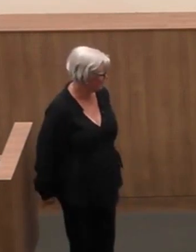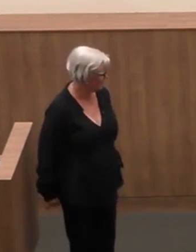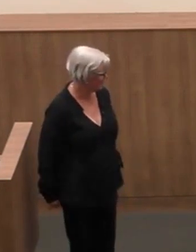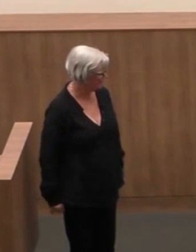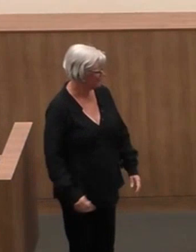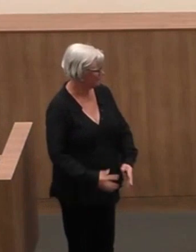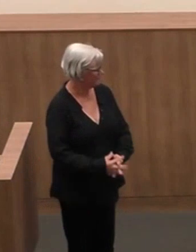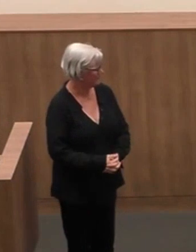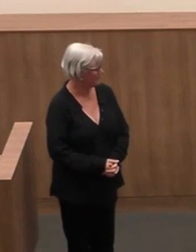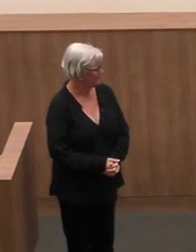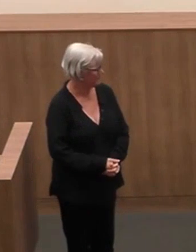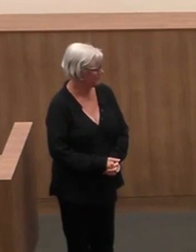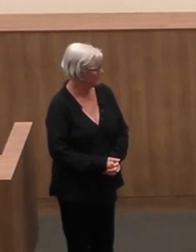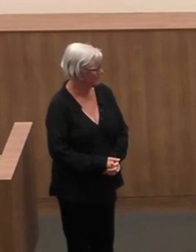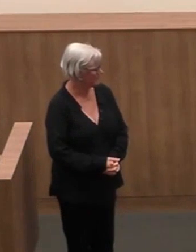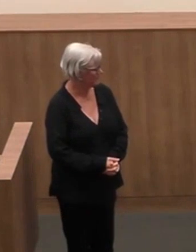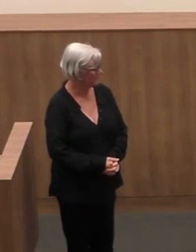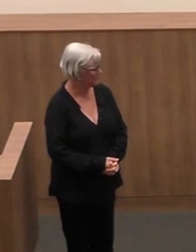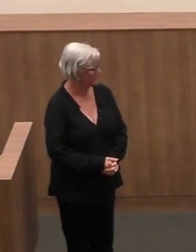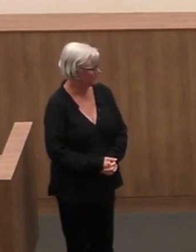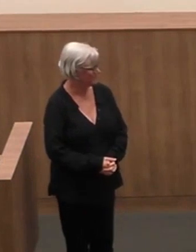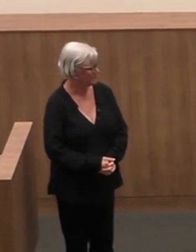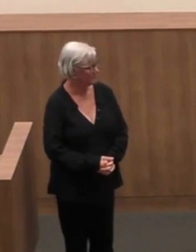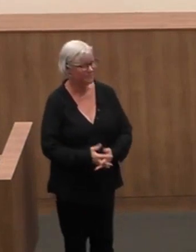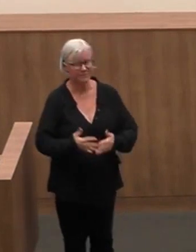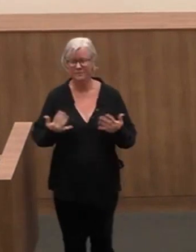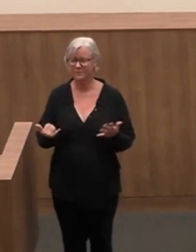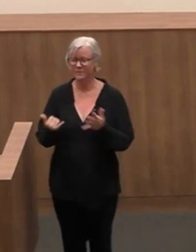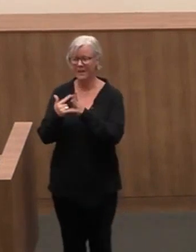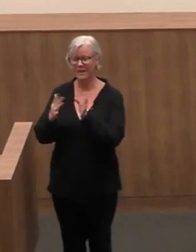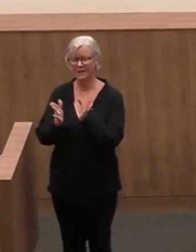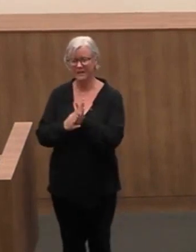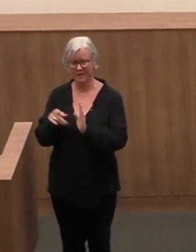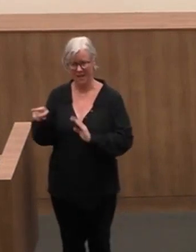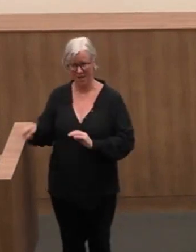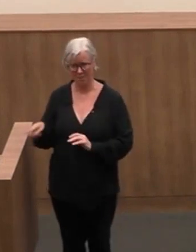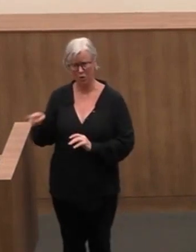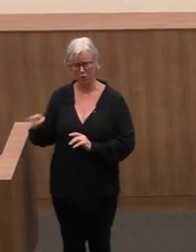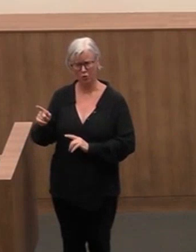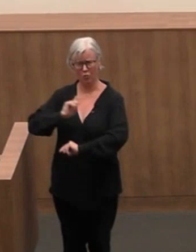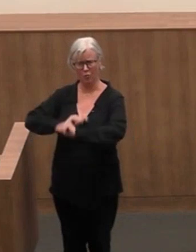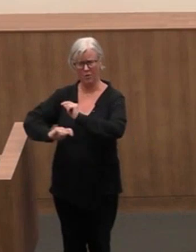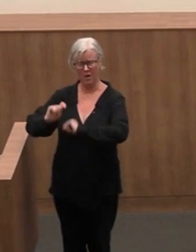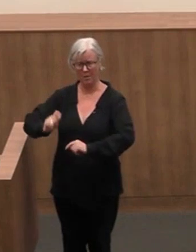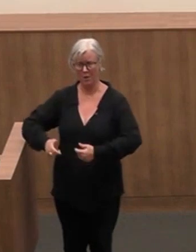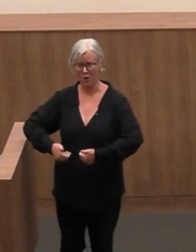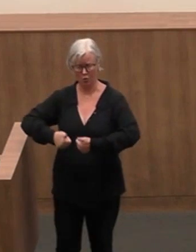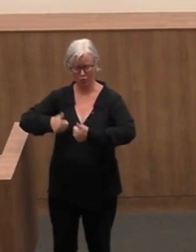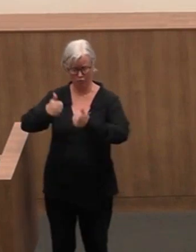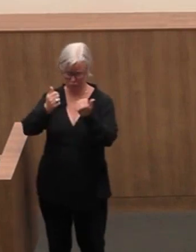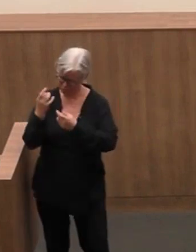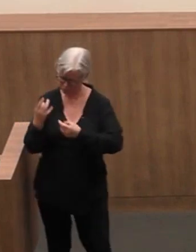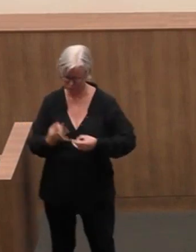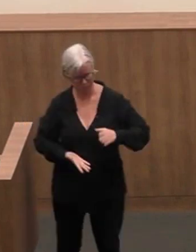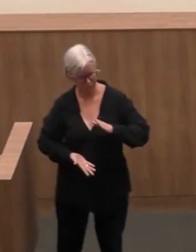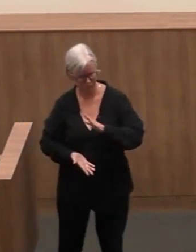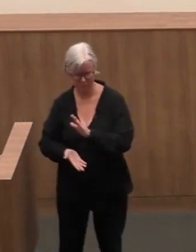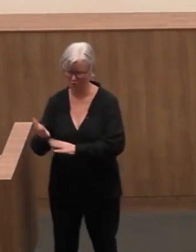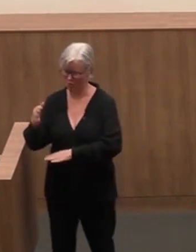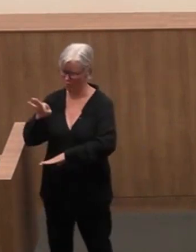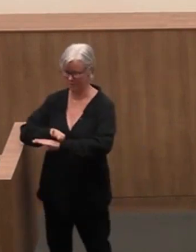Sam, when at a certain point, you got quite good at getting ready to go to hospital and